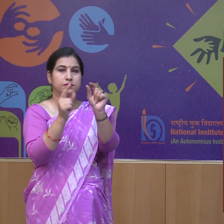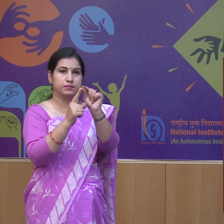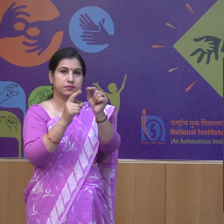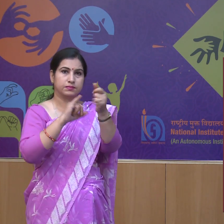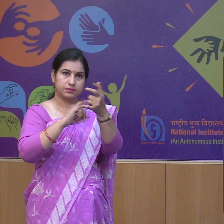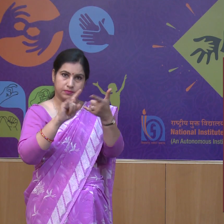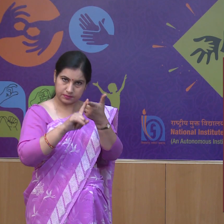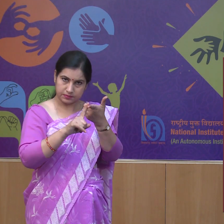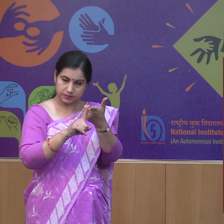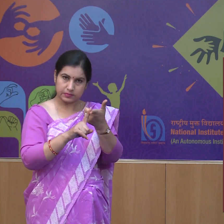and